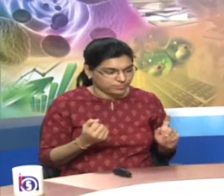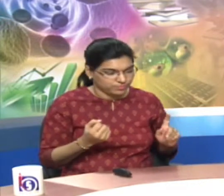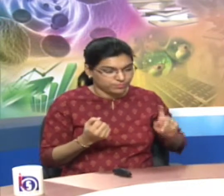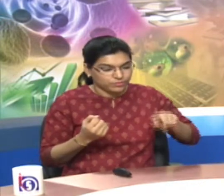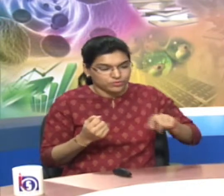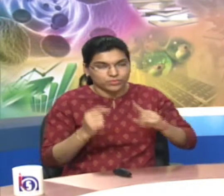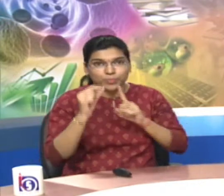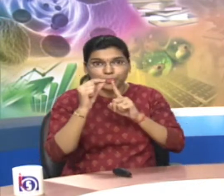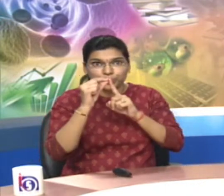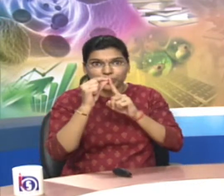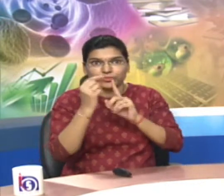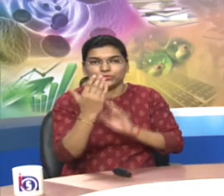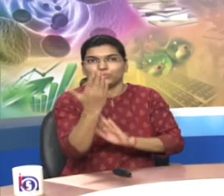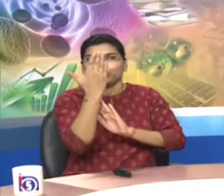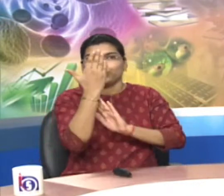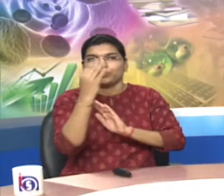do Control plus P.